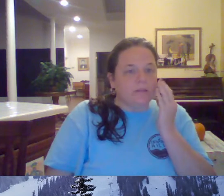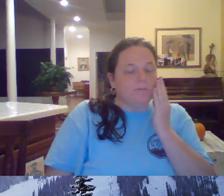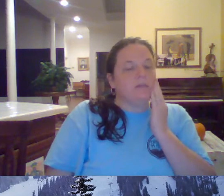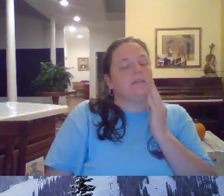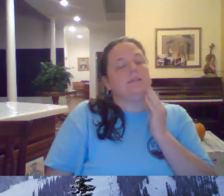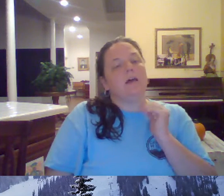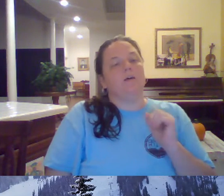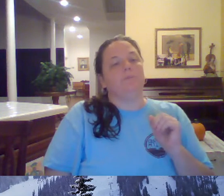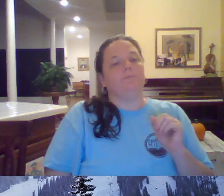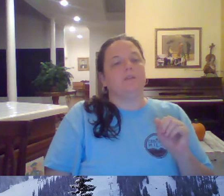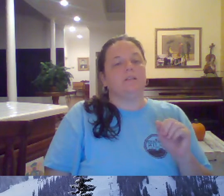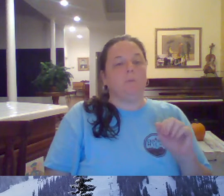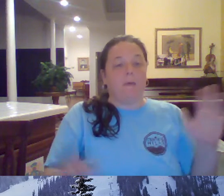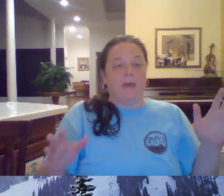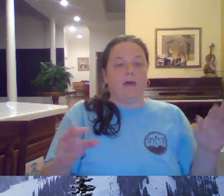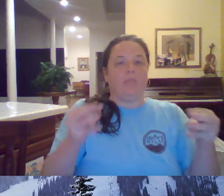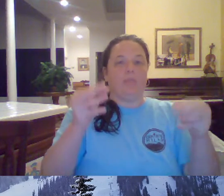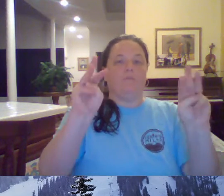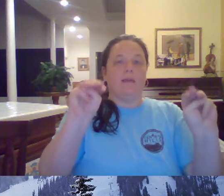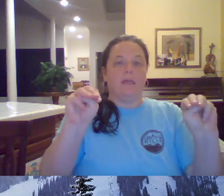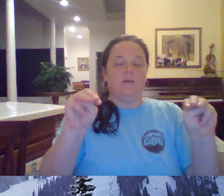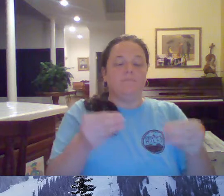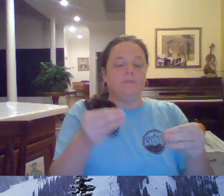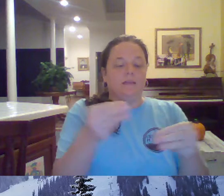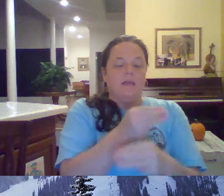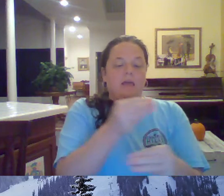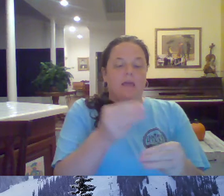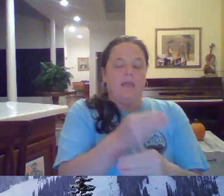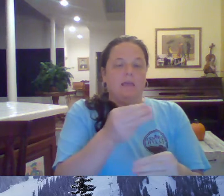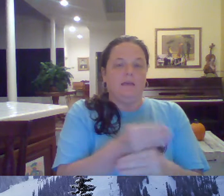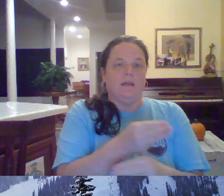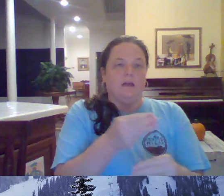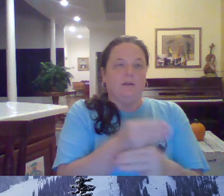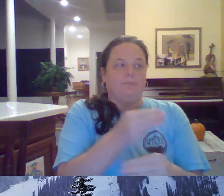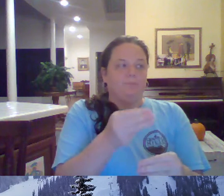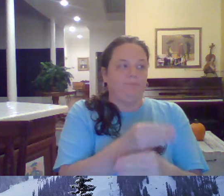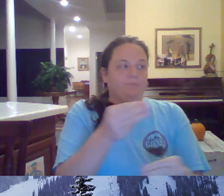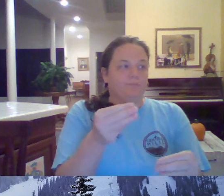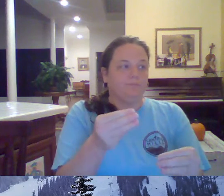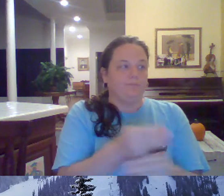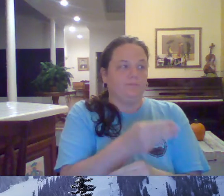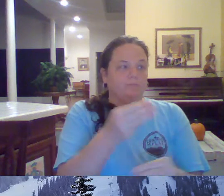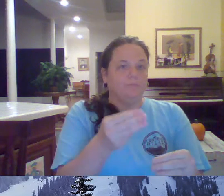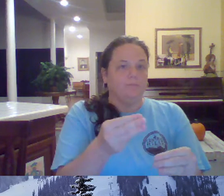actual subjects. So math, make M's, and